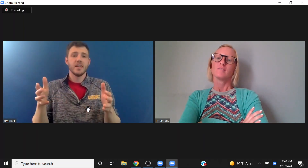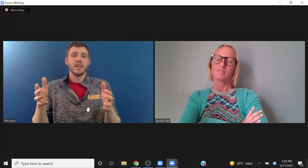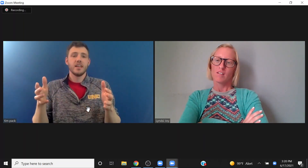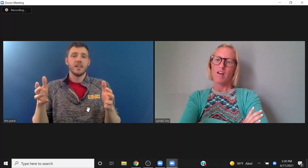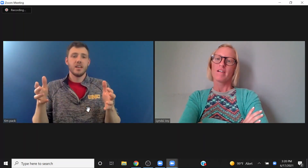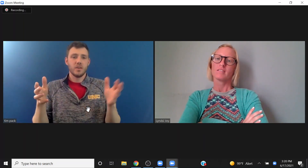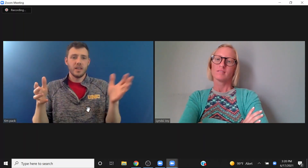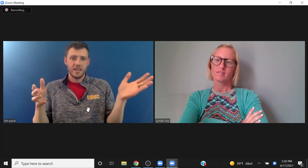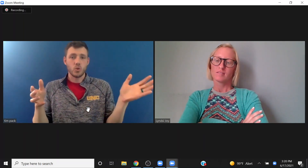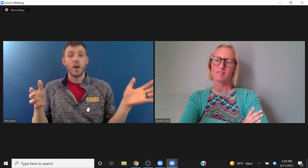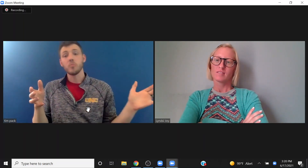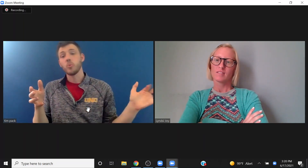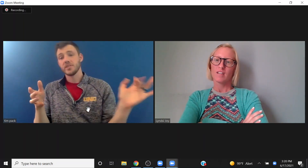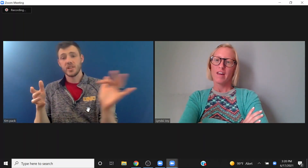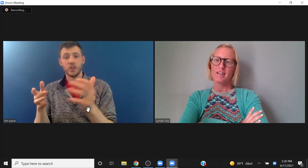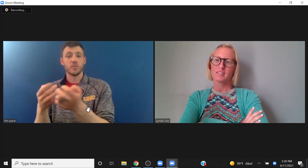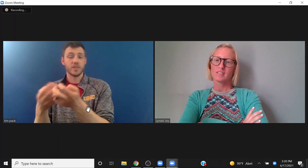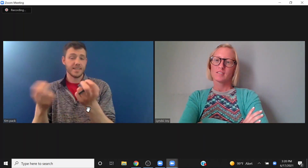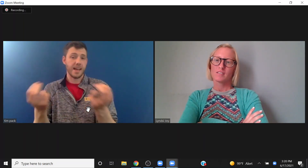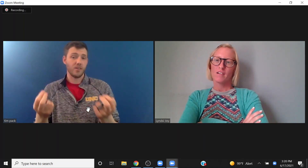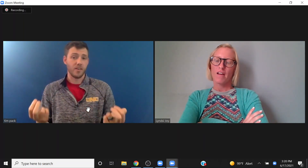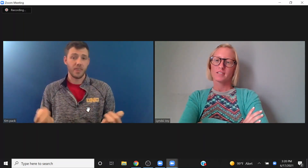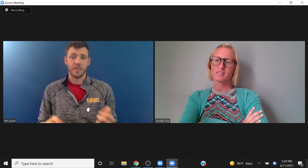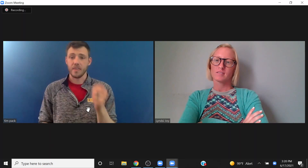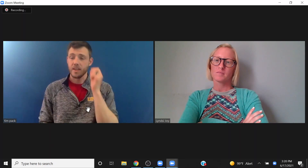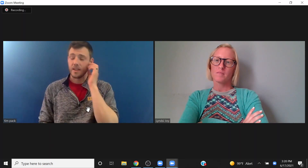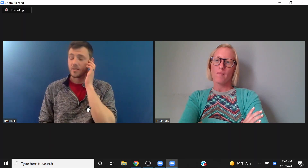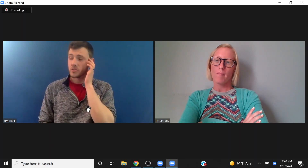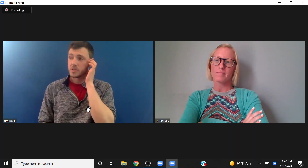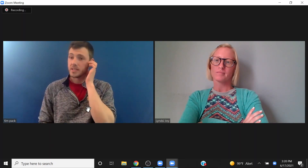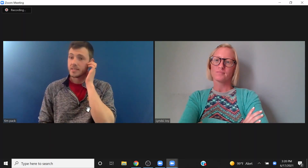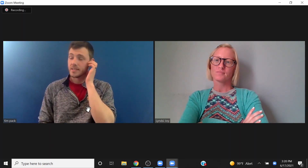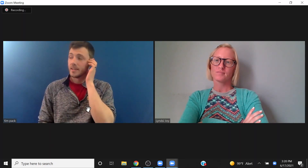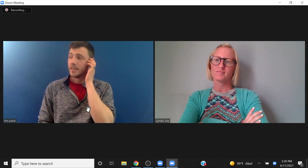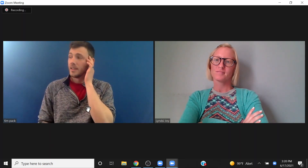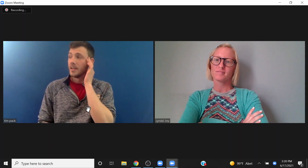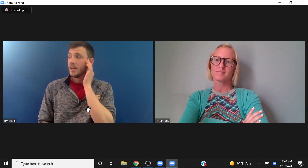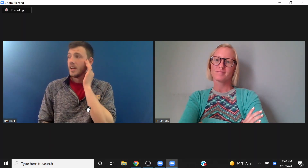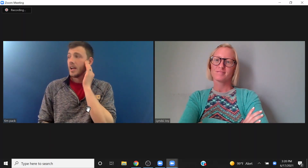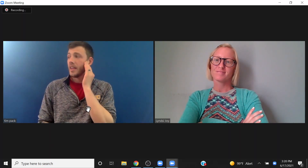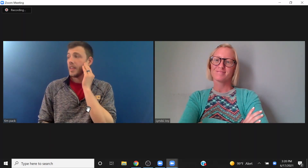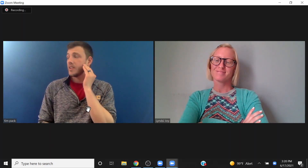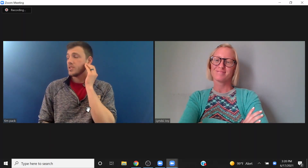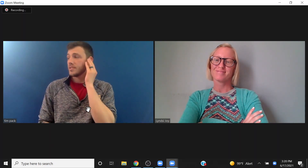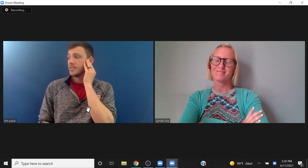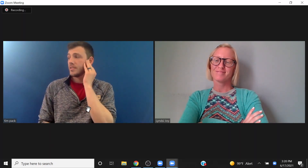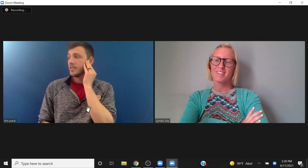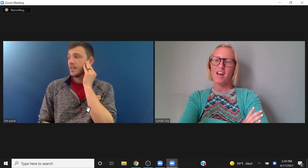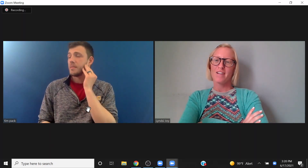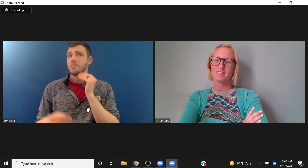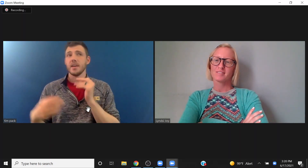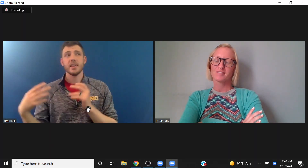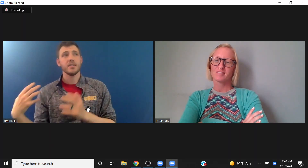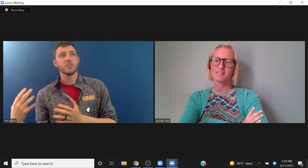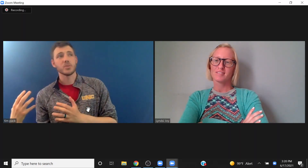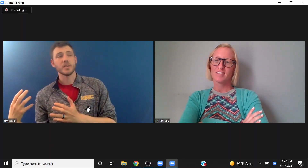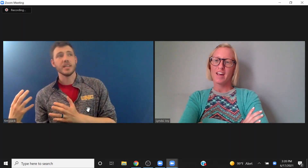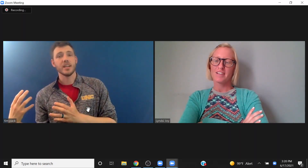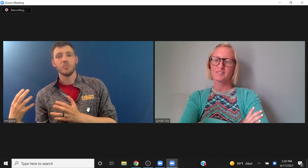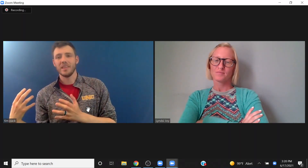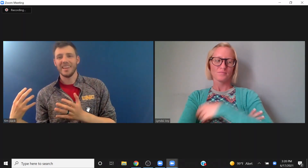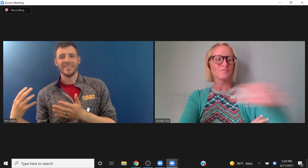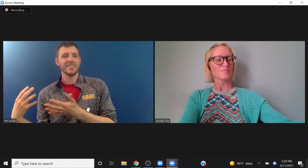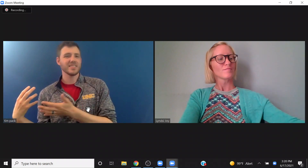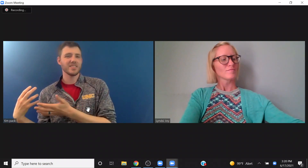trees. And his choir boys had gone over and sat on the trees. And then Piggy was over